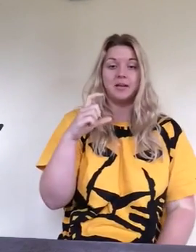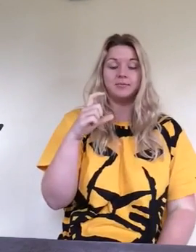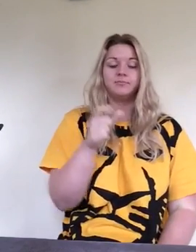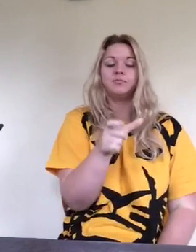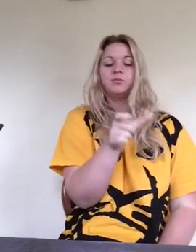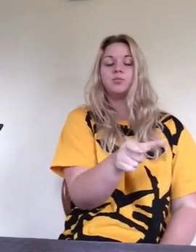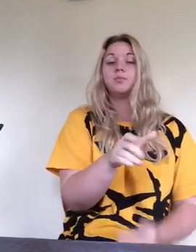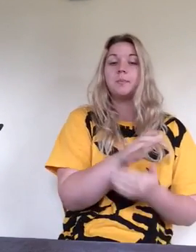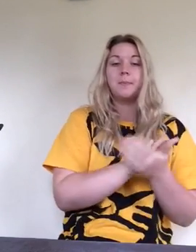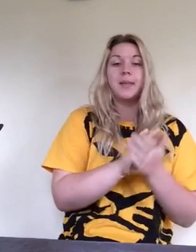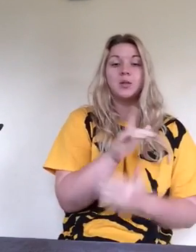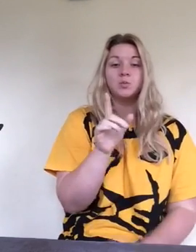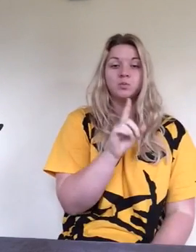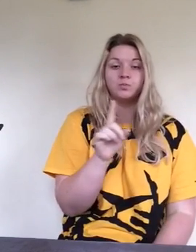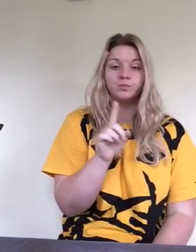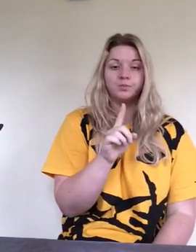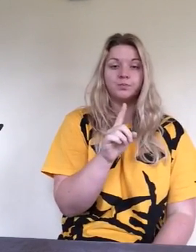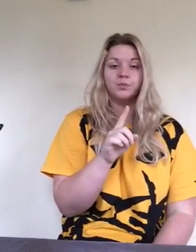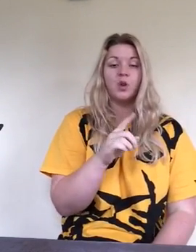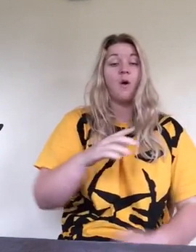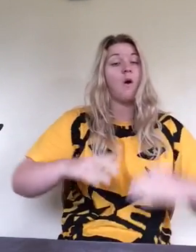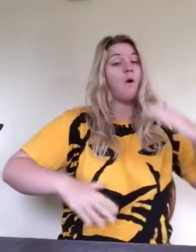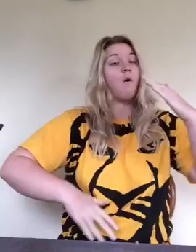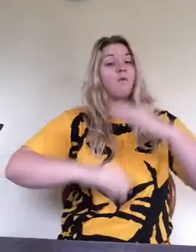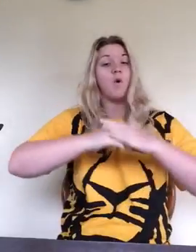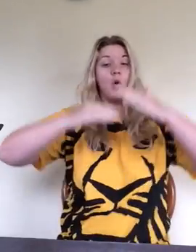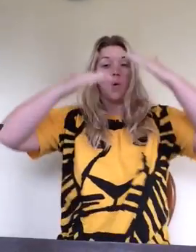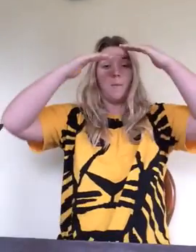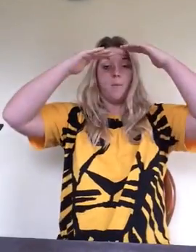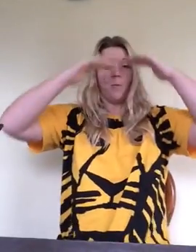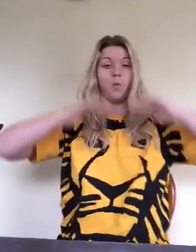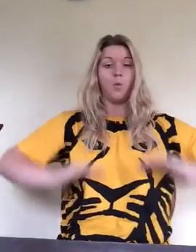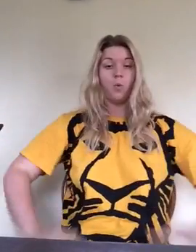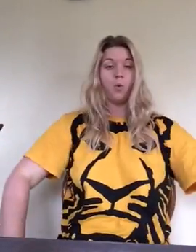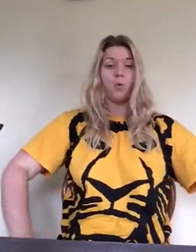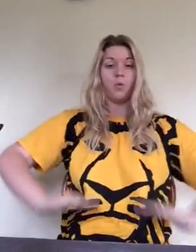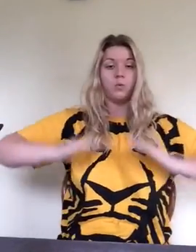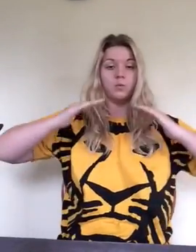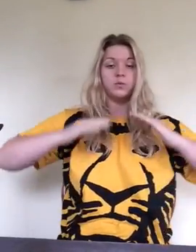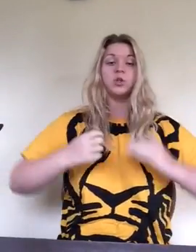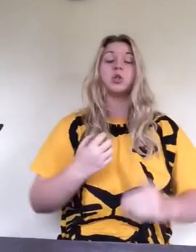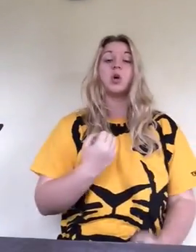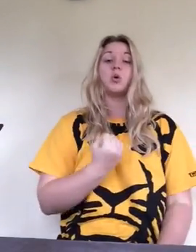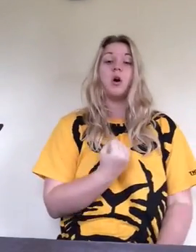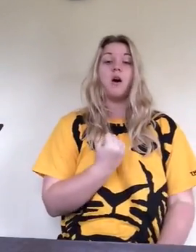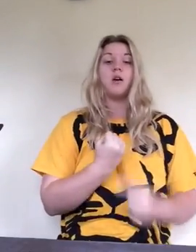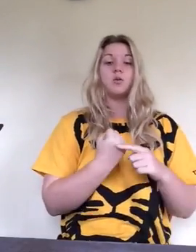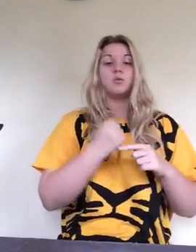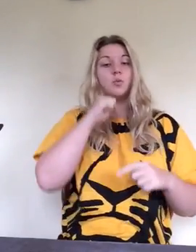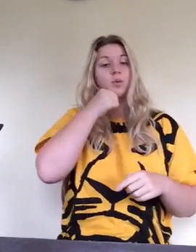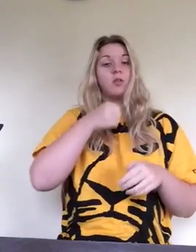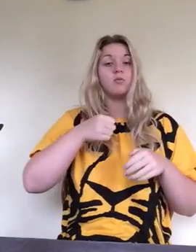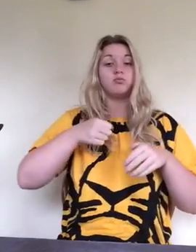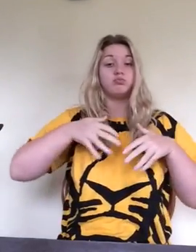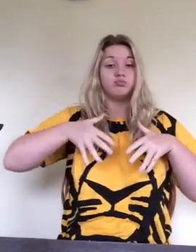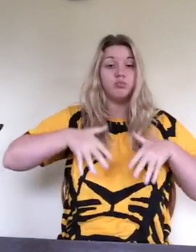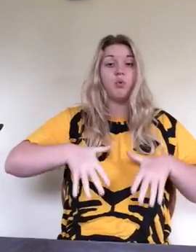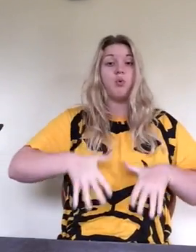So systemic, when I say that word, I just mean the entire body. All of the cells in the body. Now, exactly how